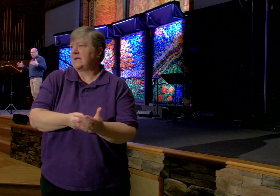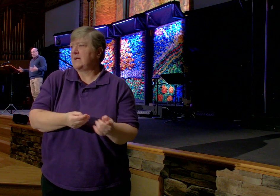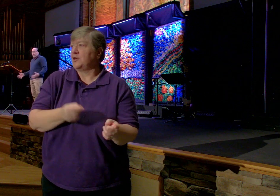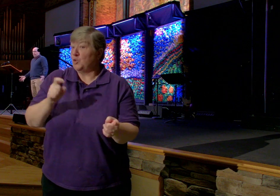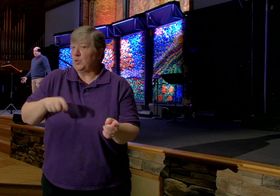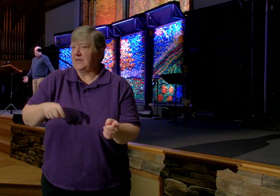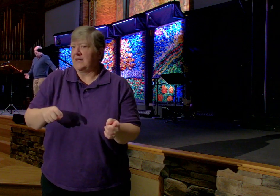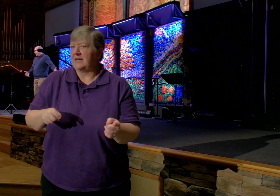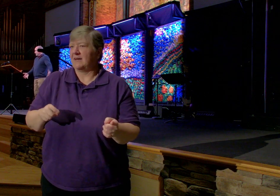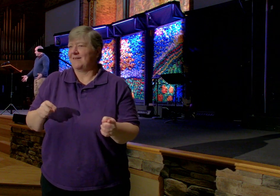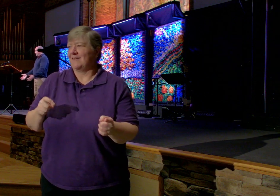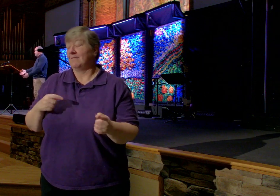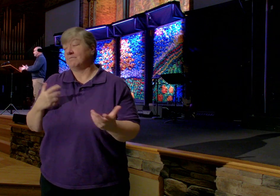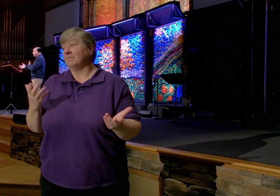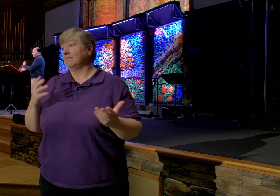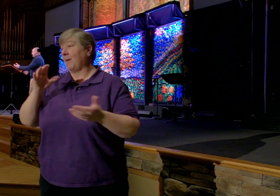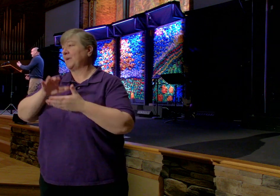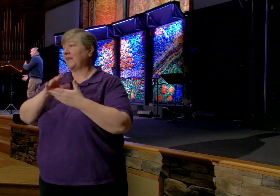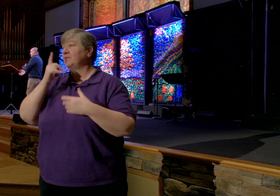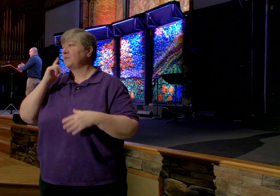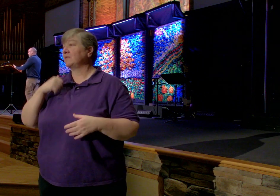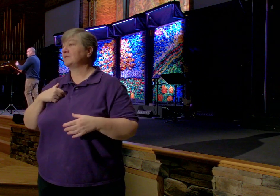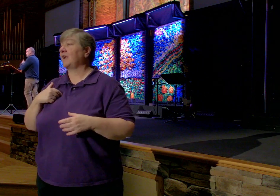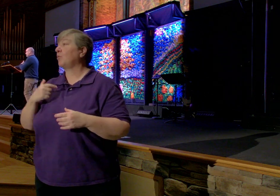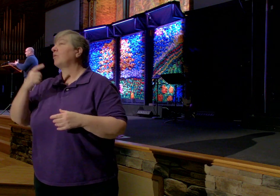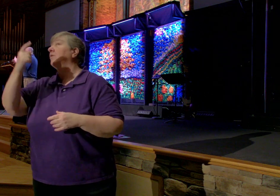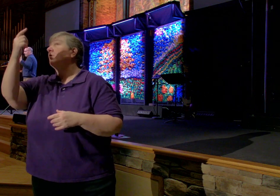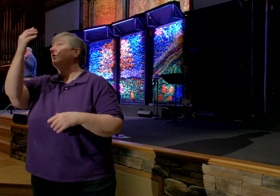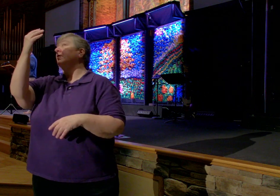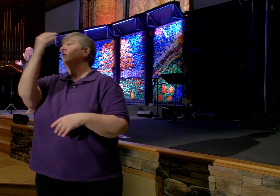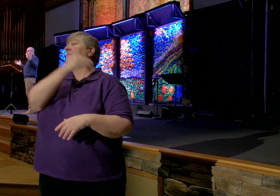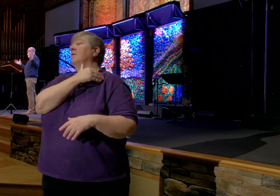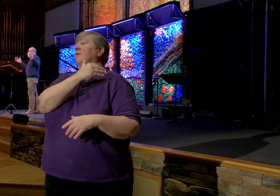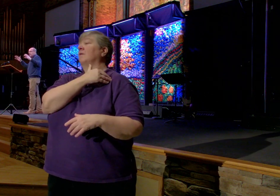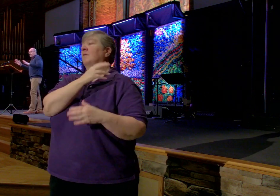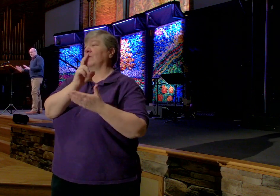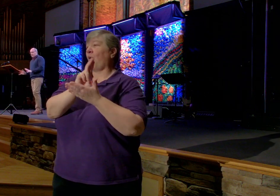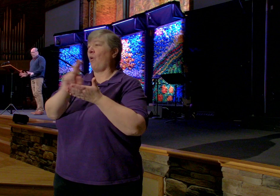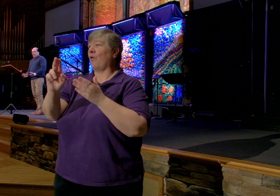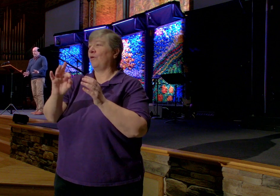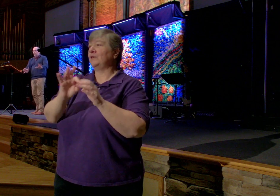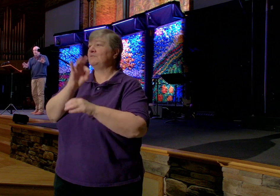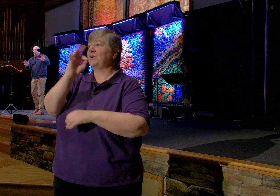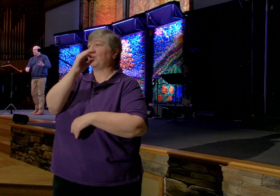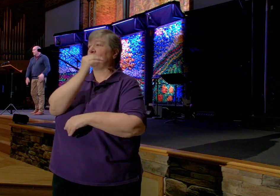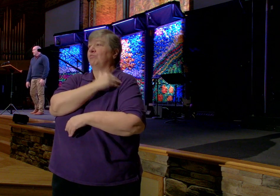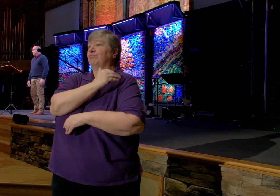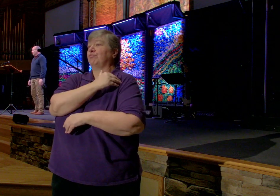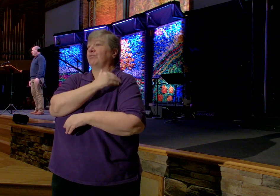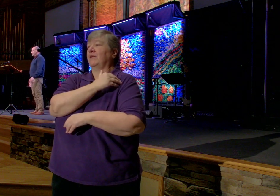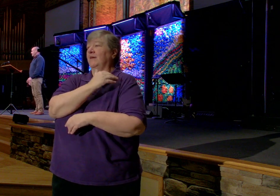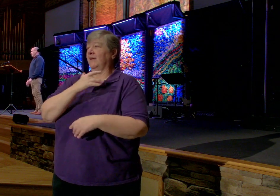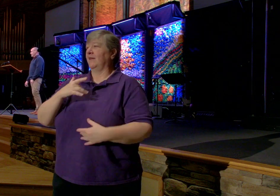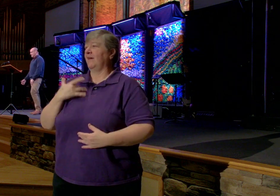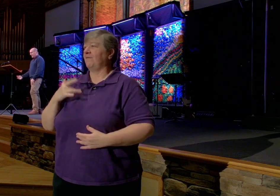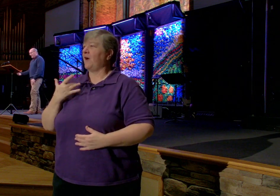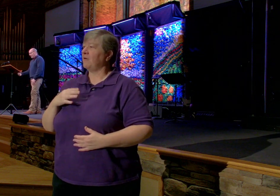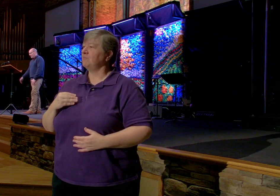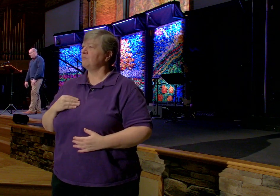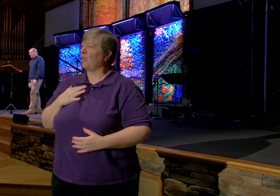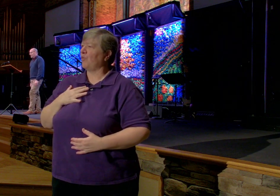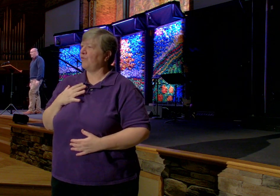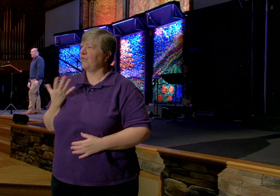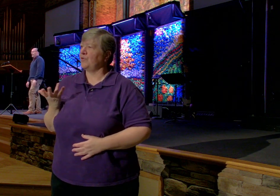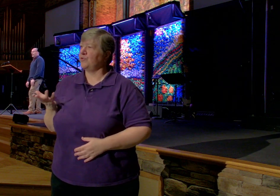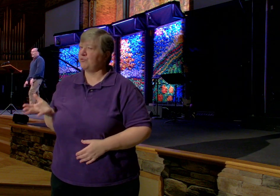money. I believe it was simply because they were listening to the Holy Spirit prompting them, that they just felt moved to go